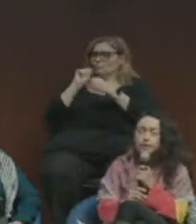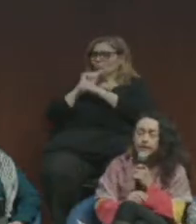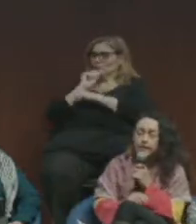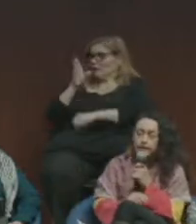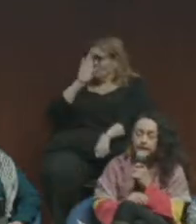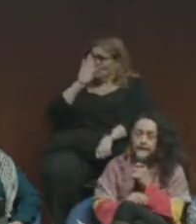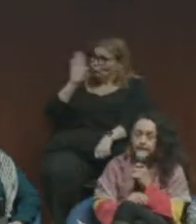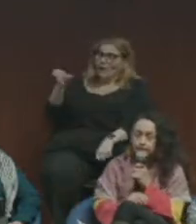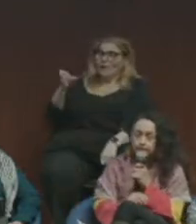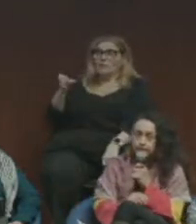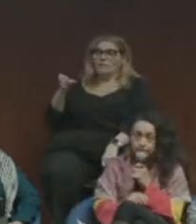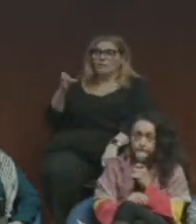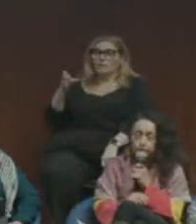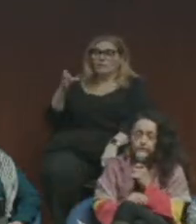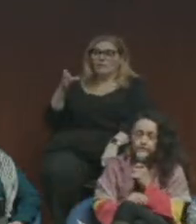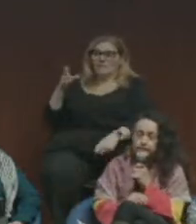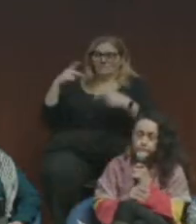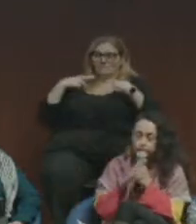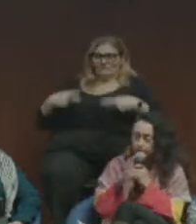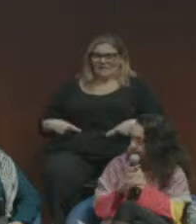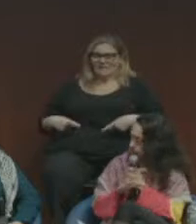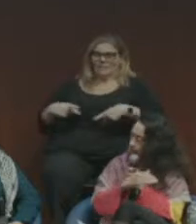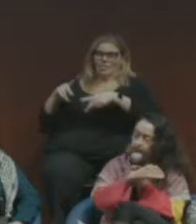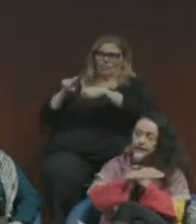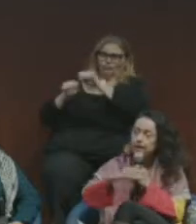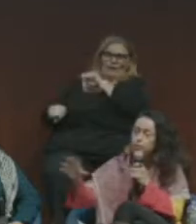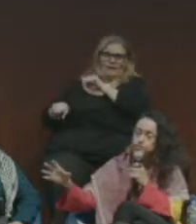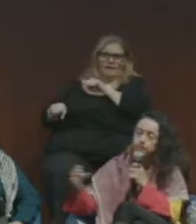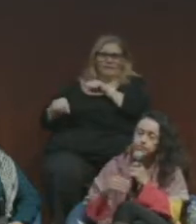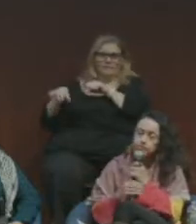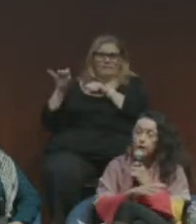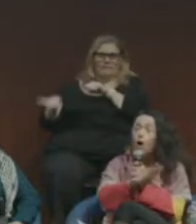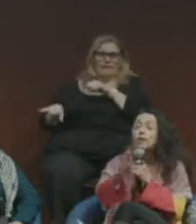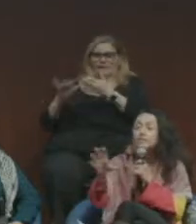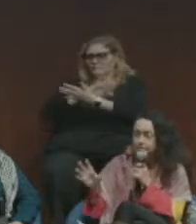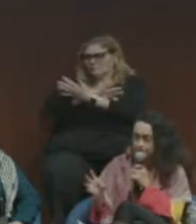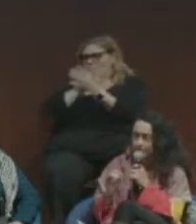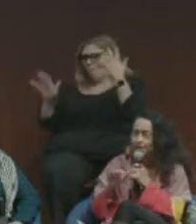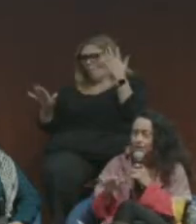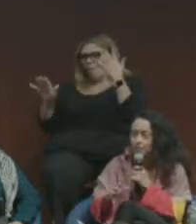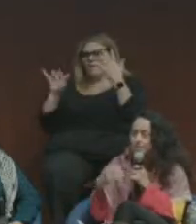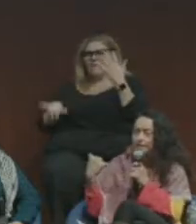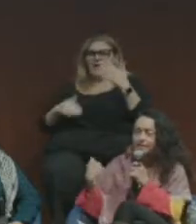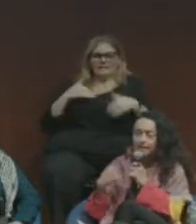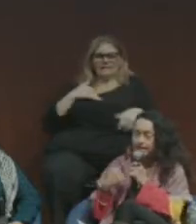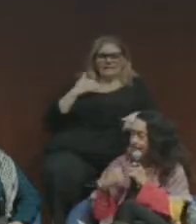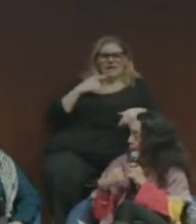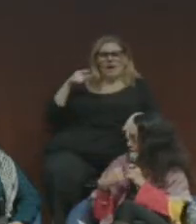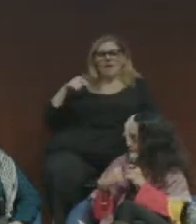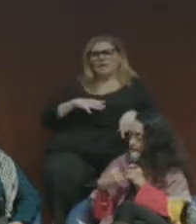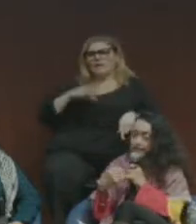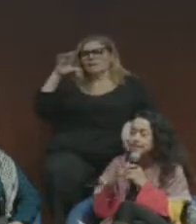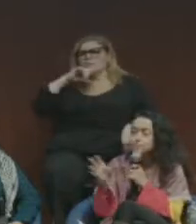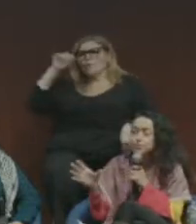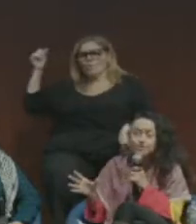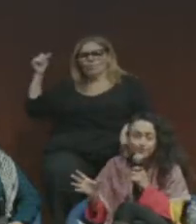up physical sexual violence, right? And that whole spectrum, all of us, the young ones and the older ones, had experienced some